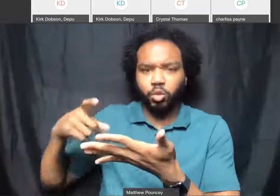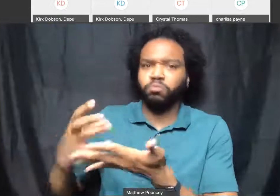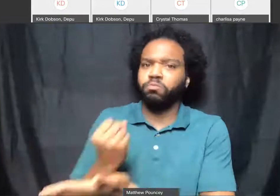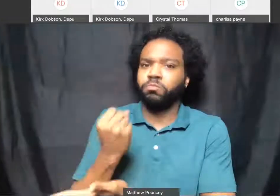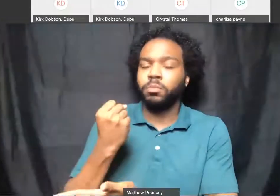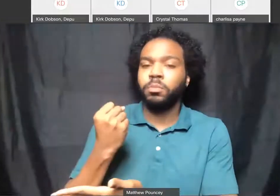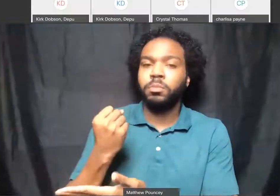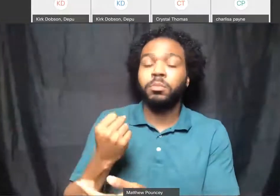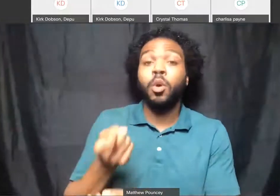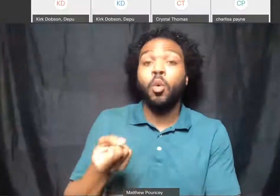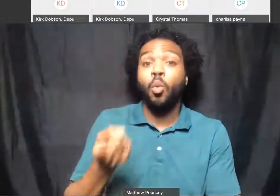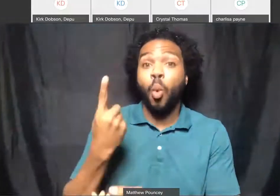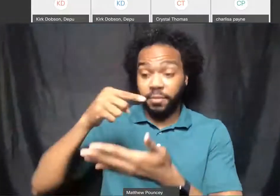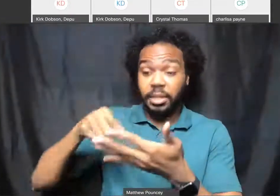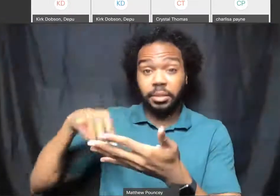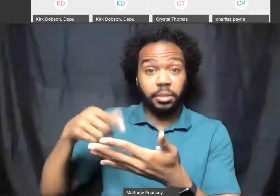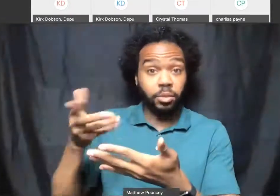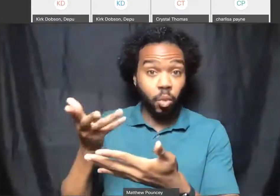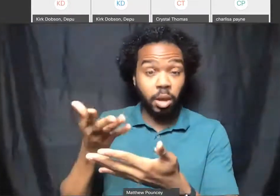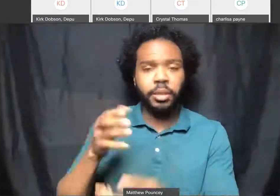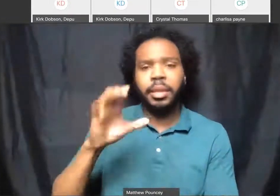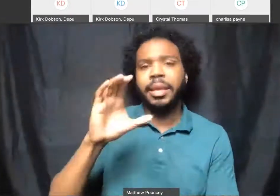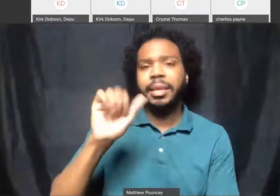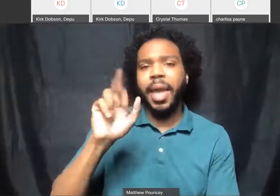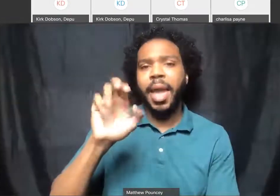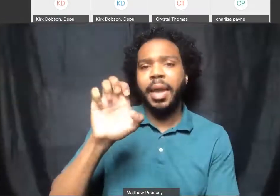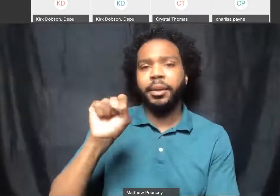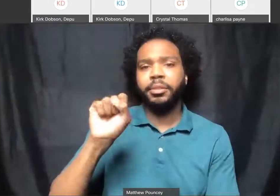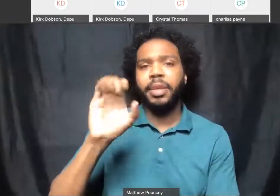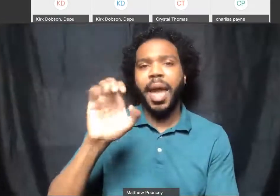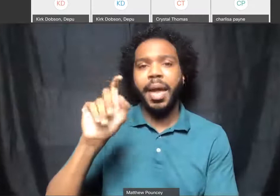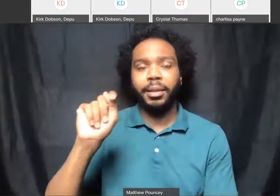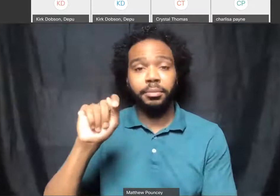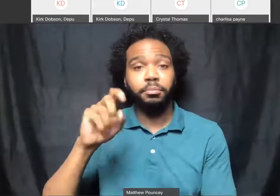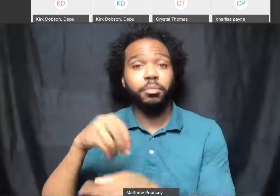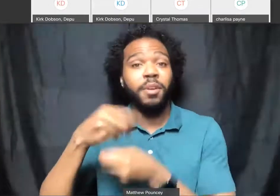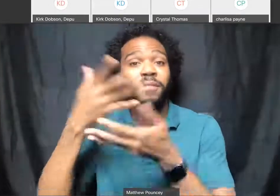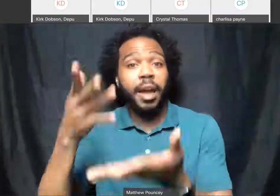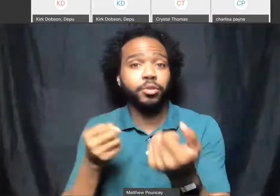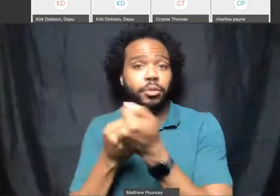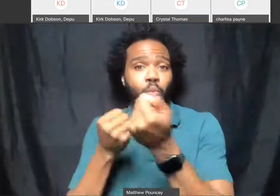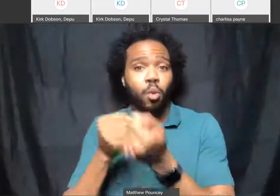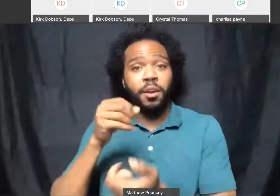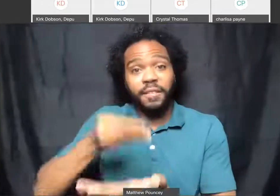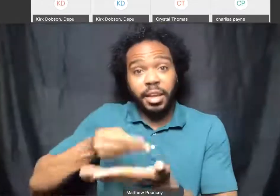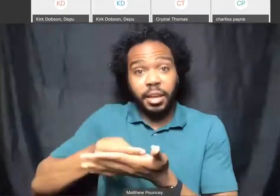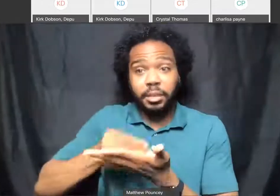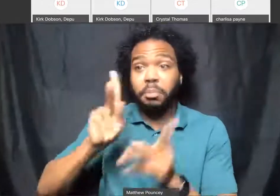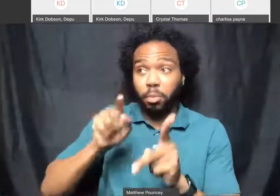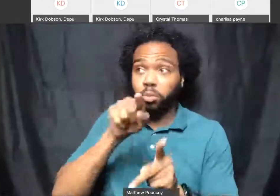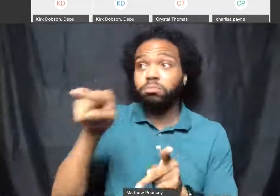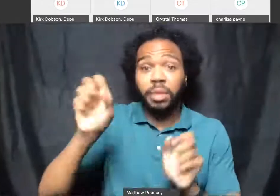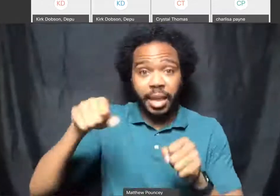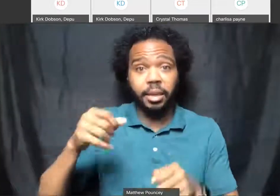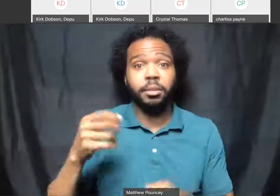those is the CARES Act provider support funds that people can apply directly